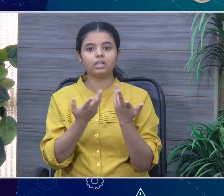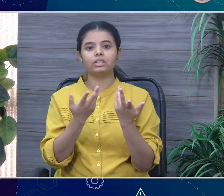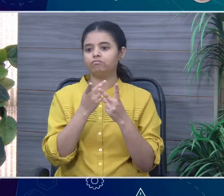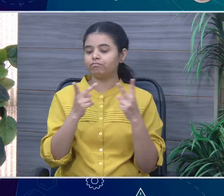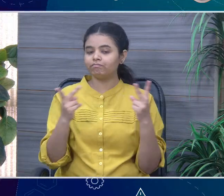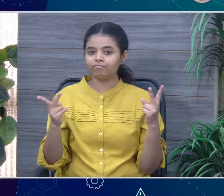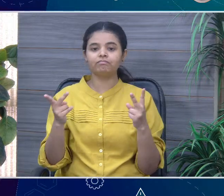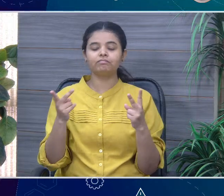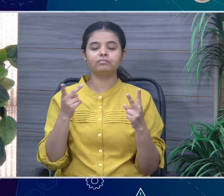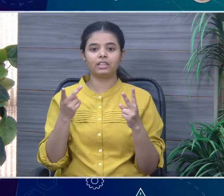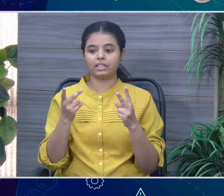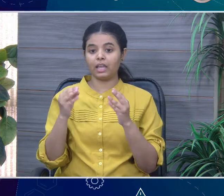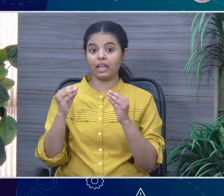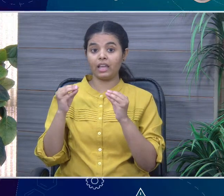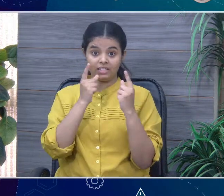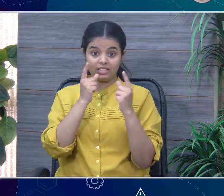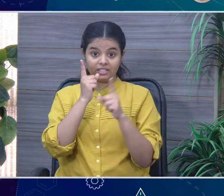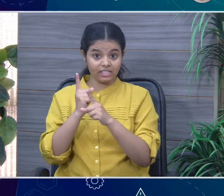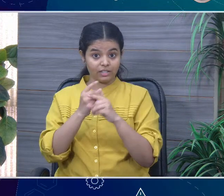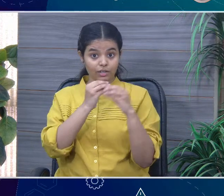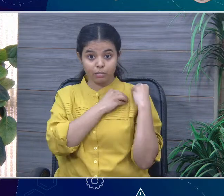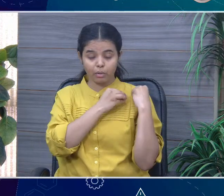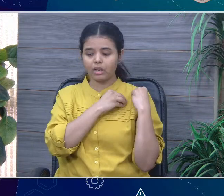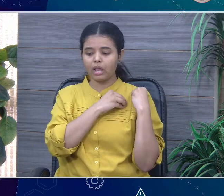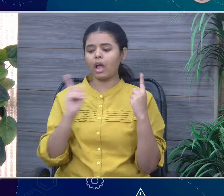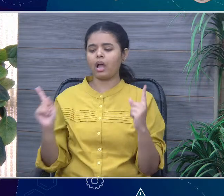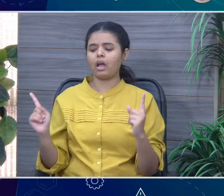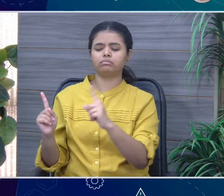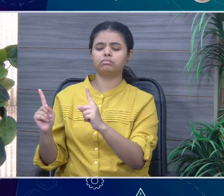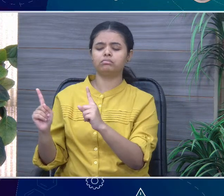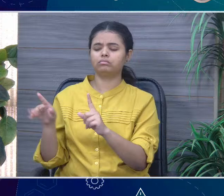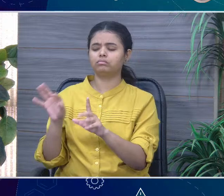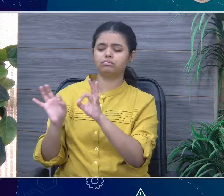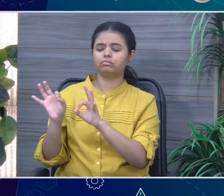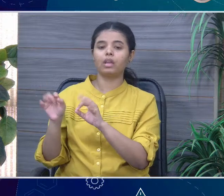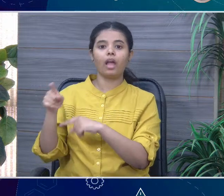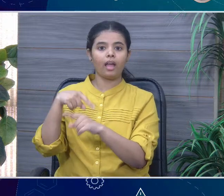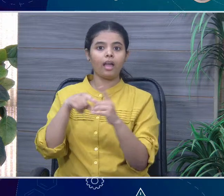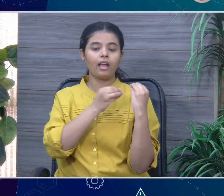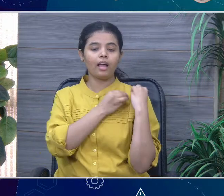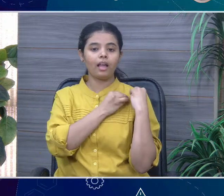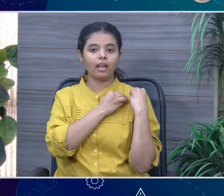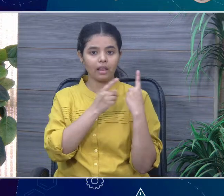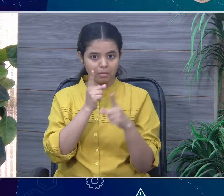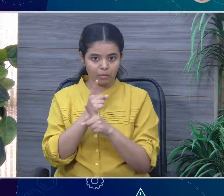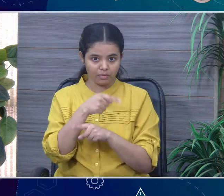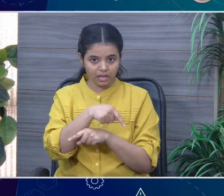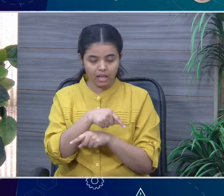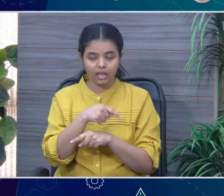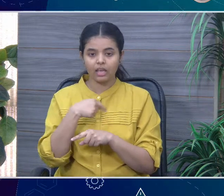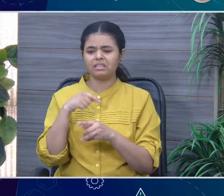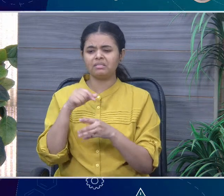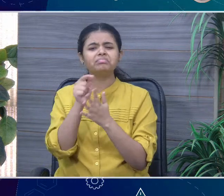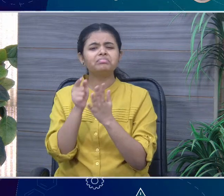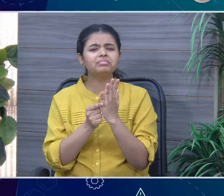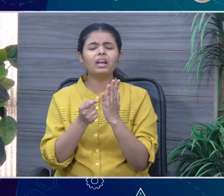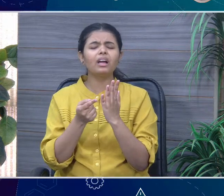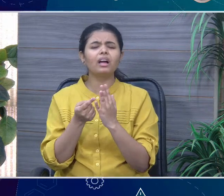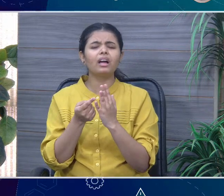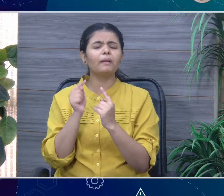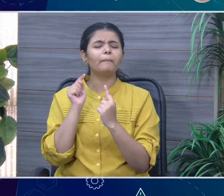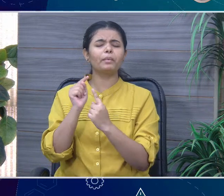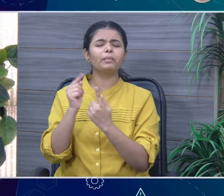a teacher chooses a buddy, let's just go into this detail. And what are those parameters? Just give